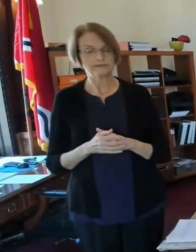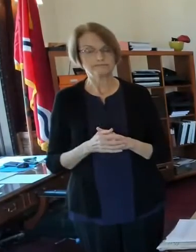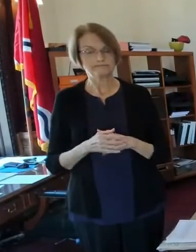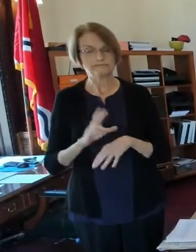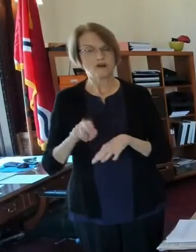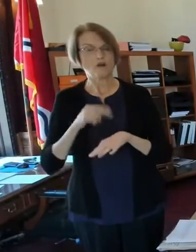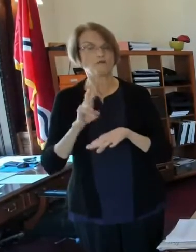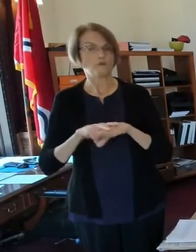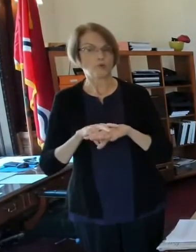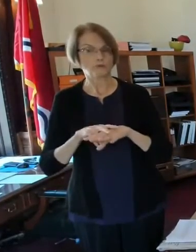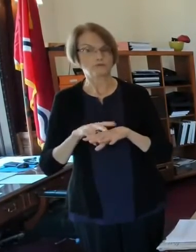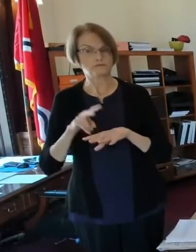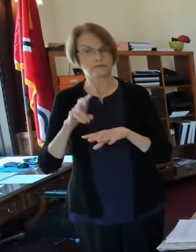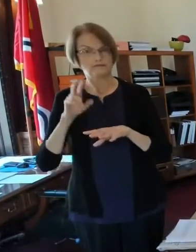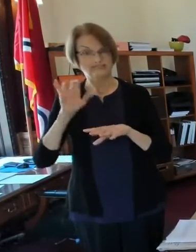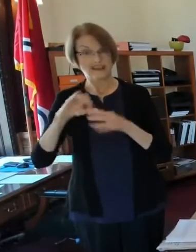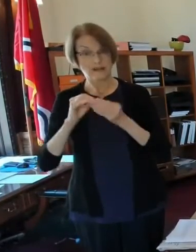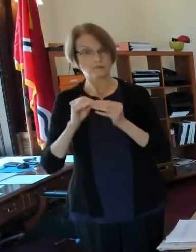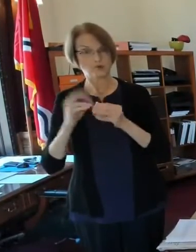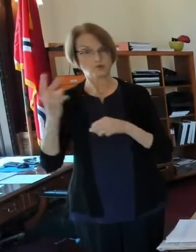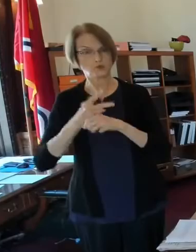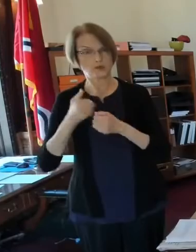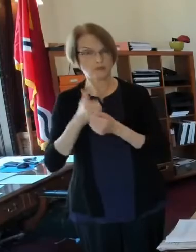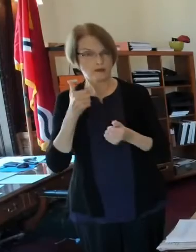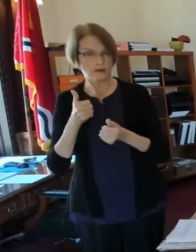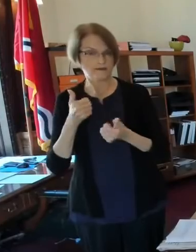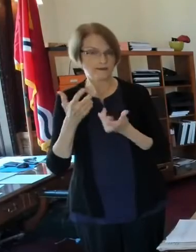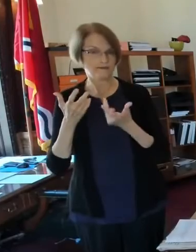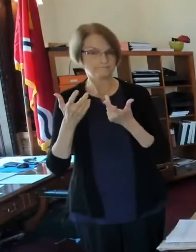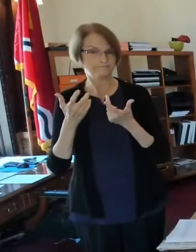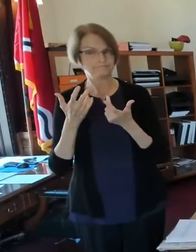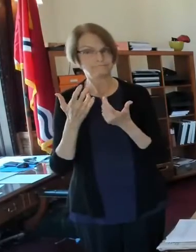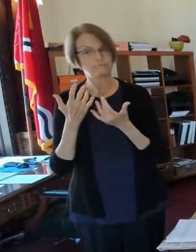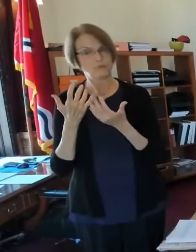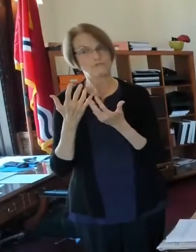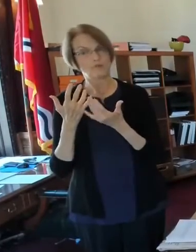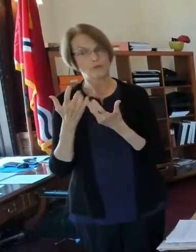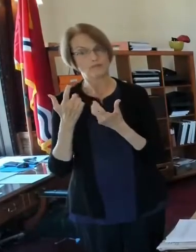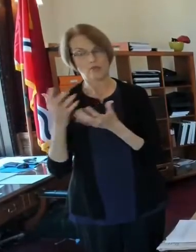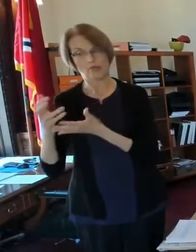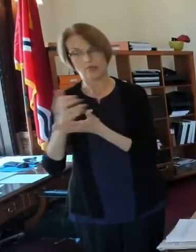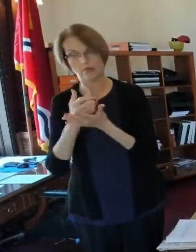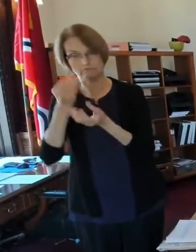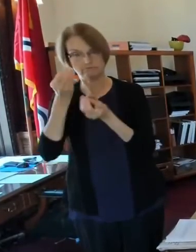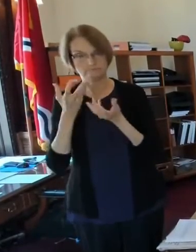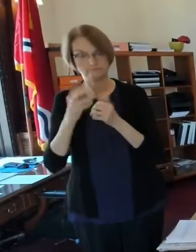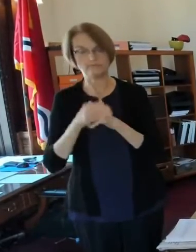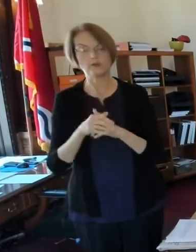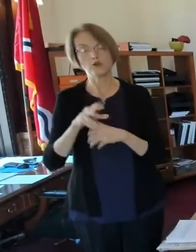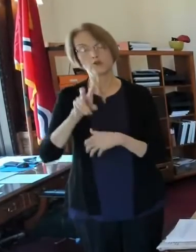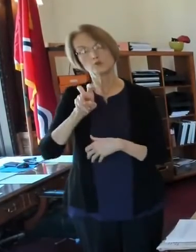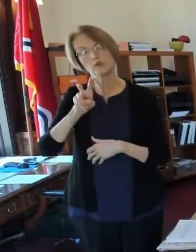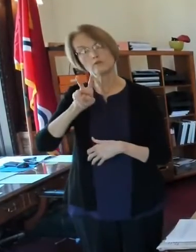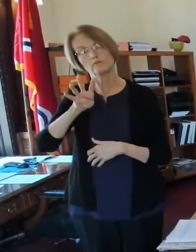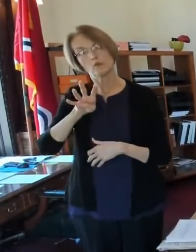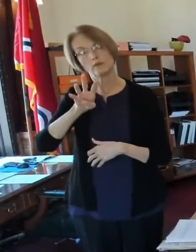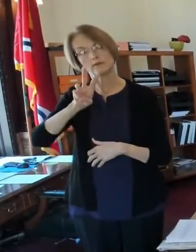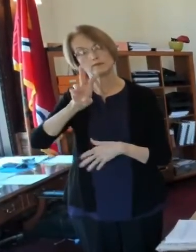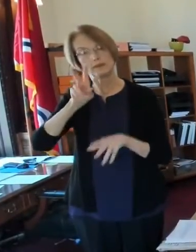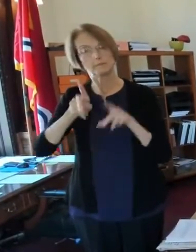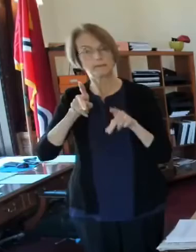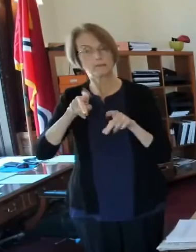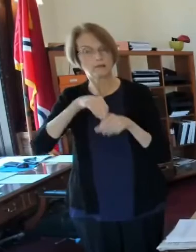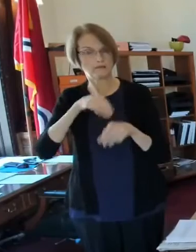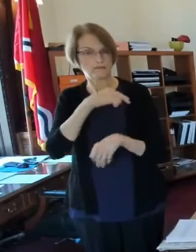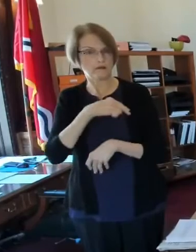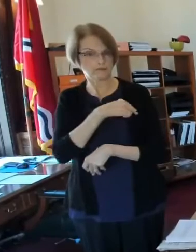is two-day-old data, because that's how long it takes them to accumulate that. 246 people